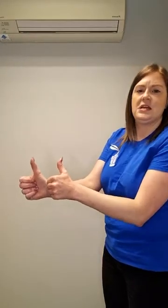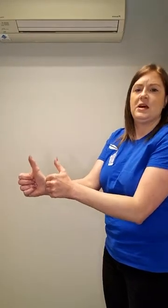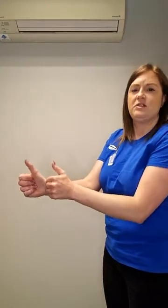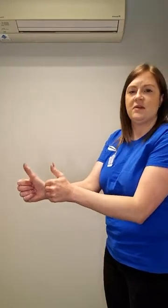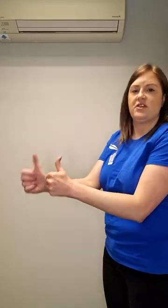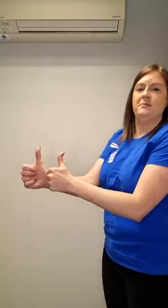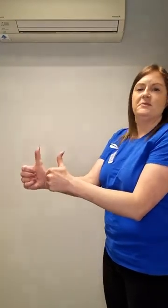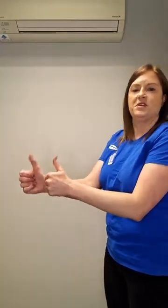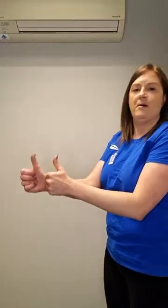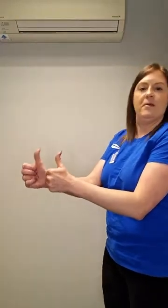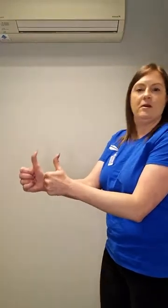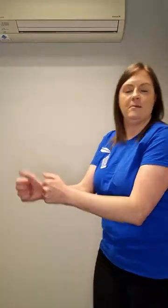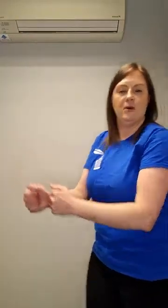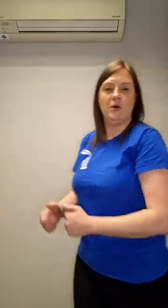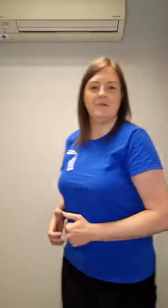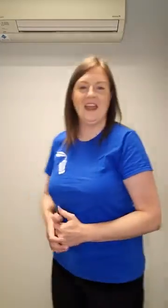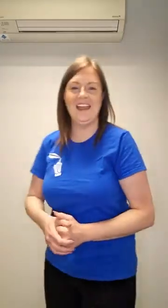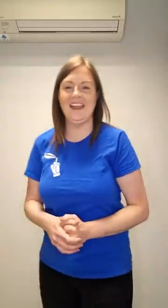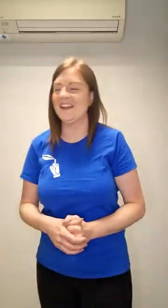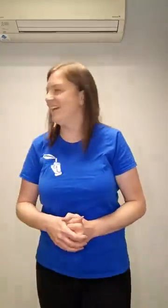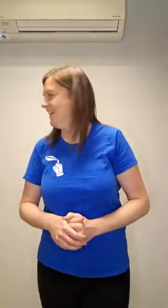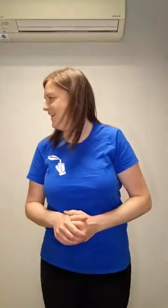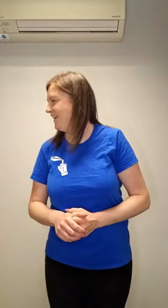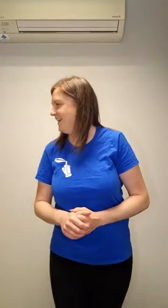I wish my thumbs would come up a little bit more.